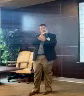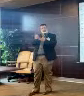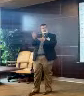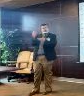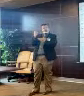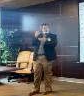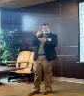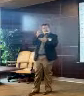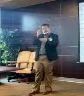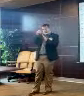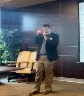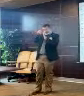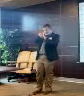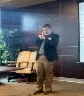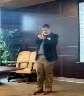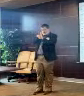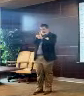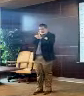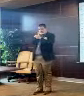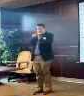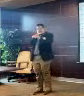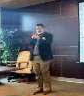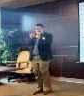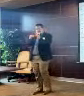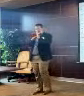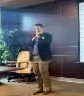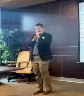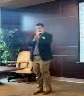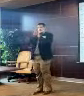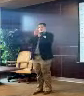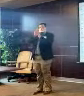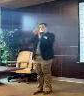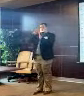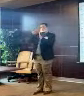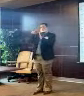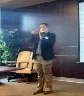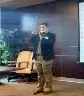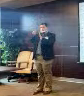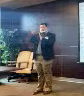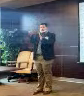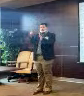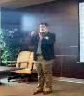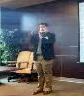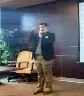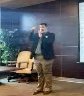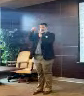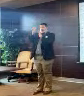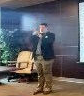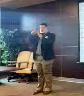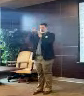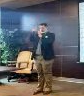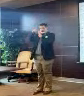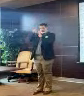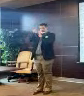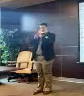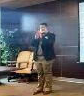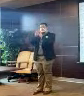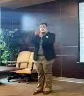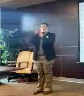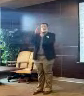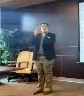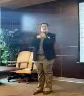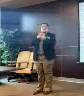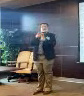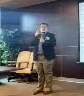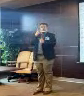ago, but we have now seen a net uptick of 22.3%, so back up higher than where we were. We do